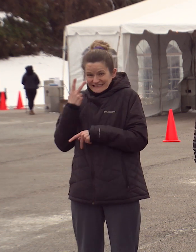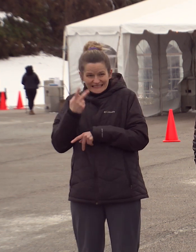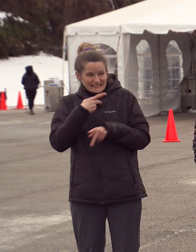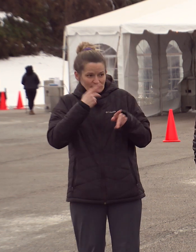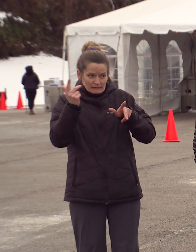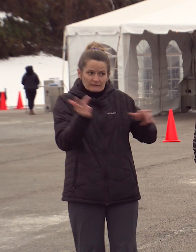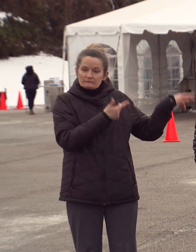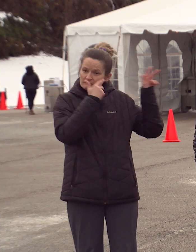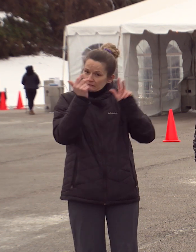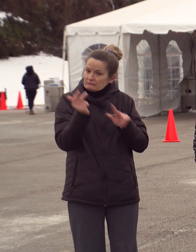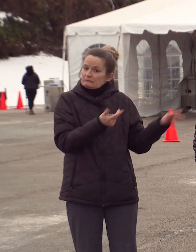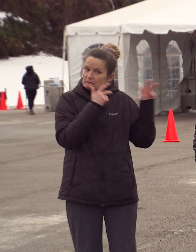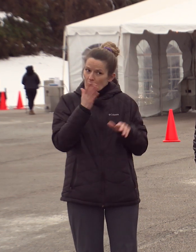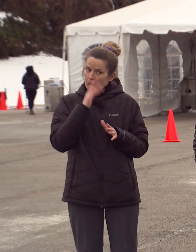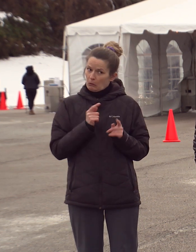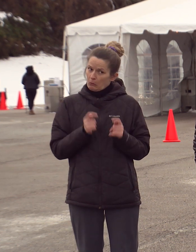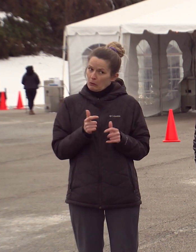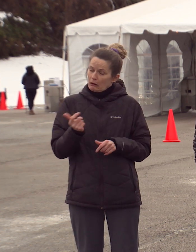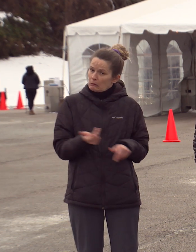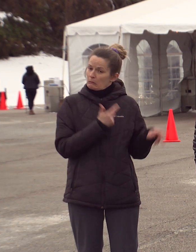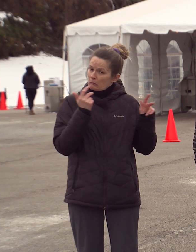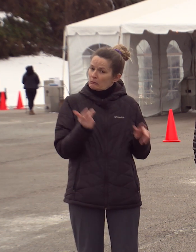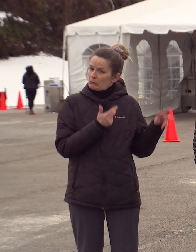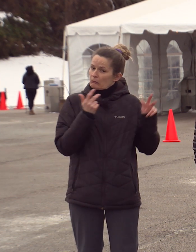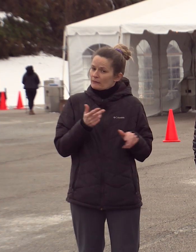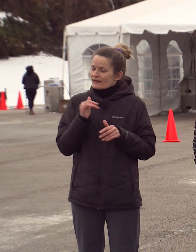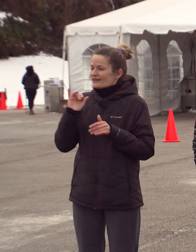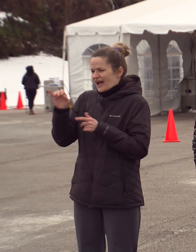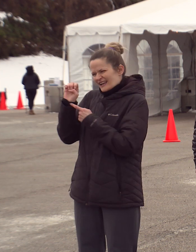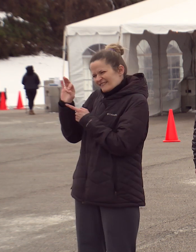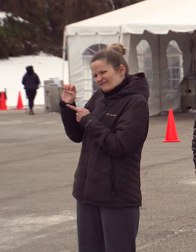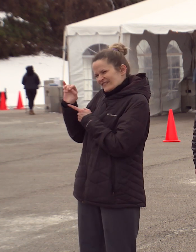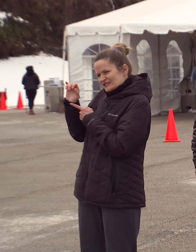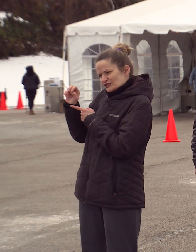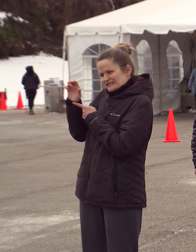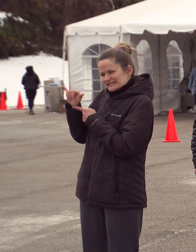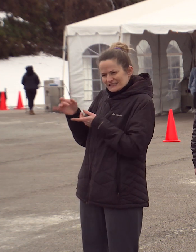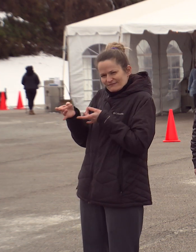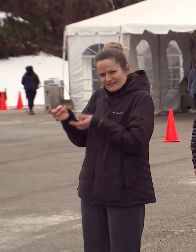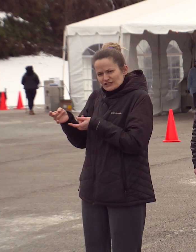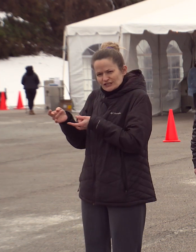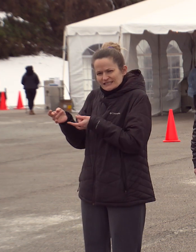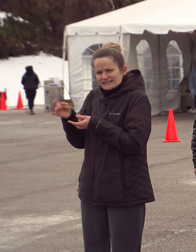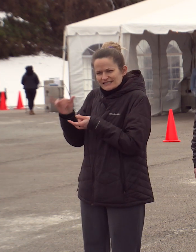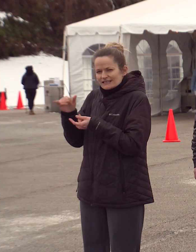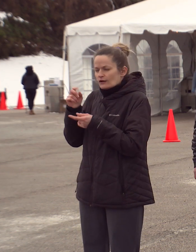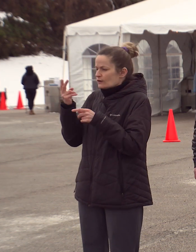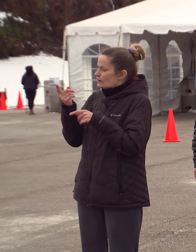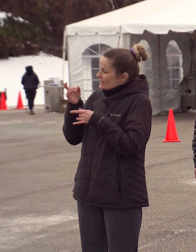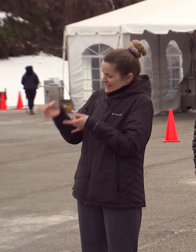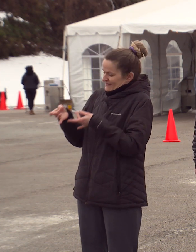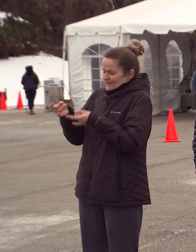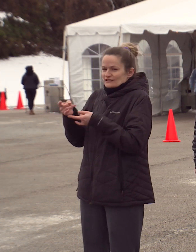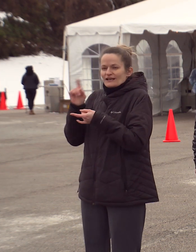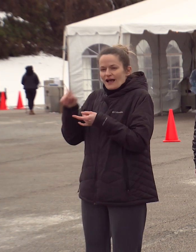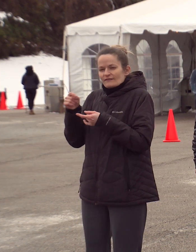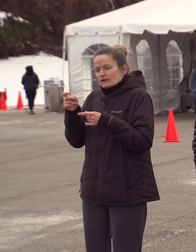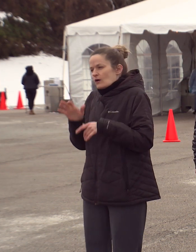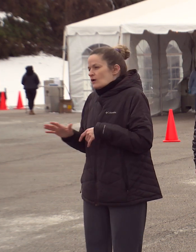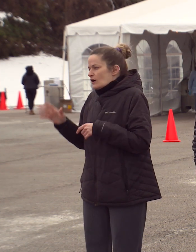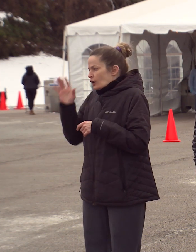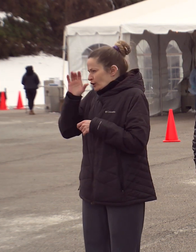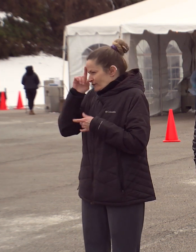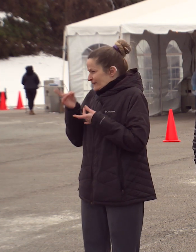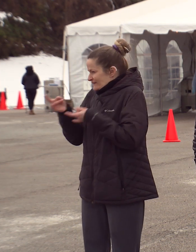quickly because it is very efficient, and we're going to push to be more efficient in every testing site that we have. And I don't know if this is better for Dr. Terraza,